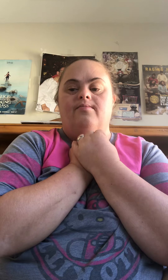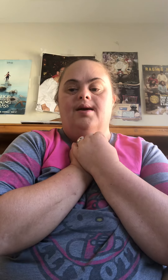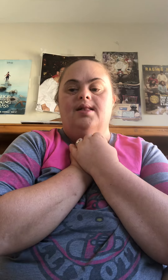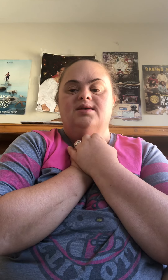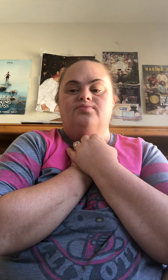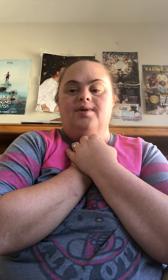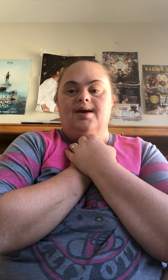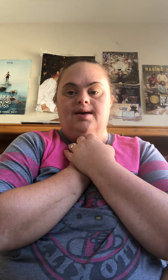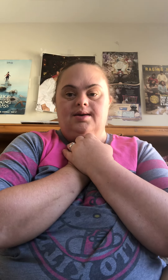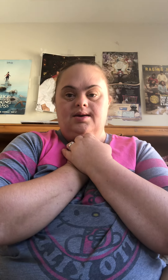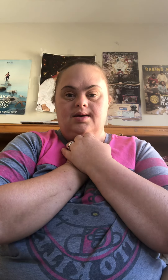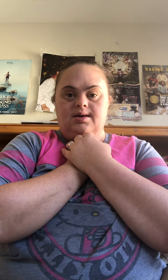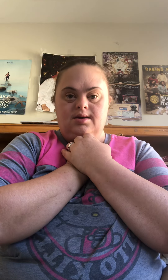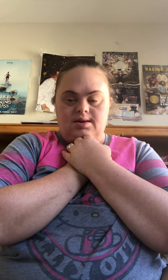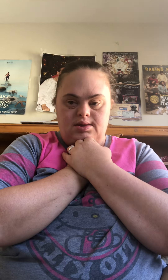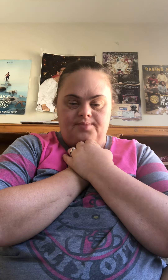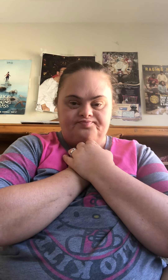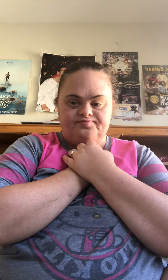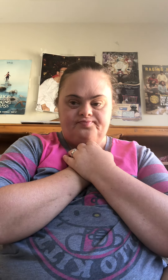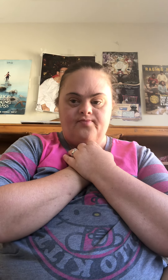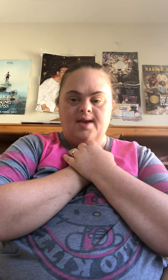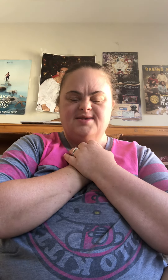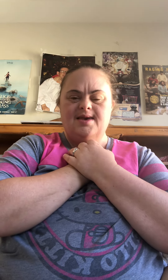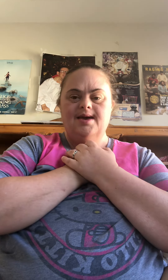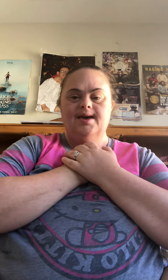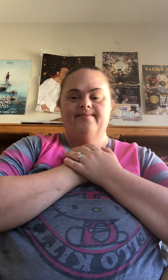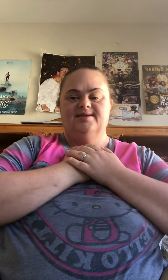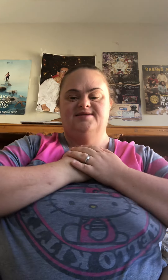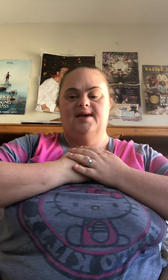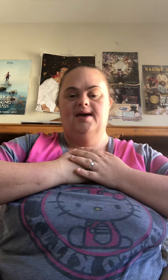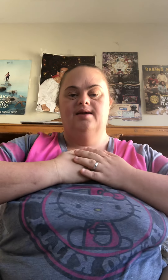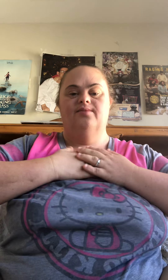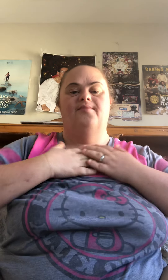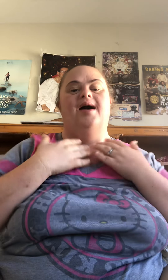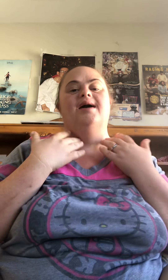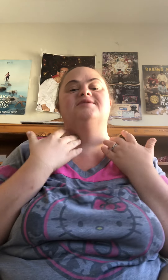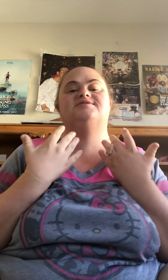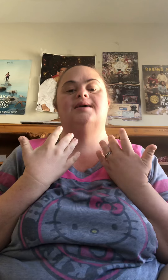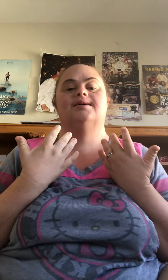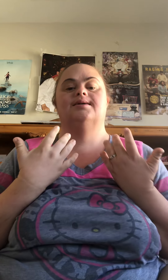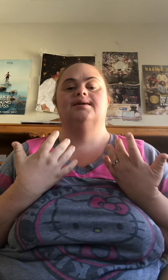bless And I say,